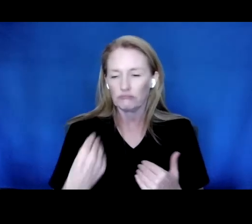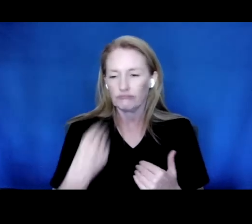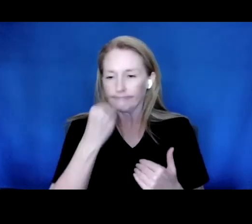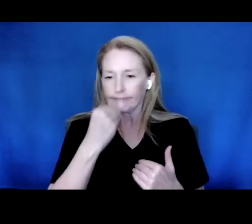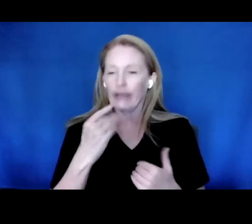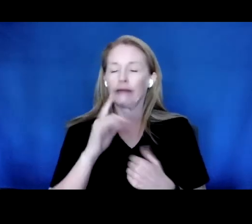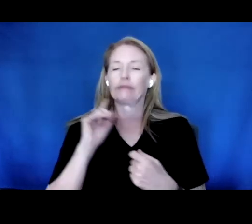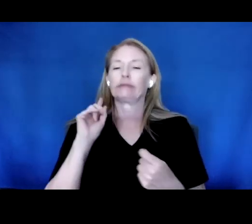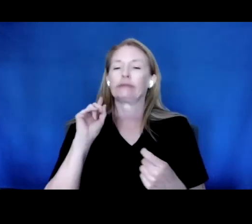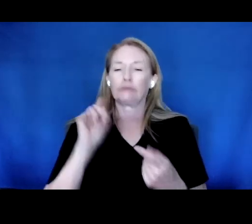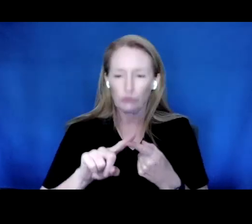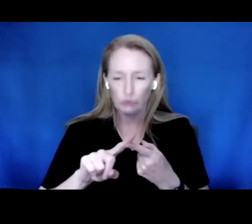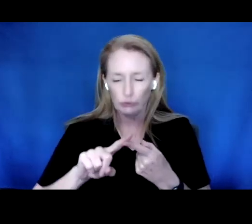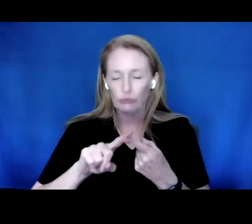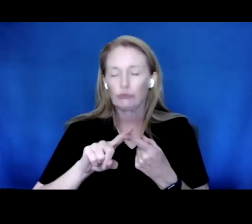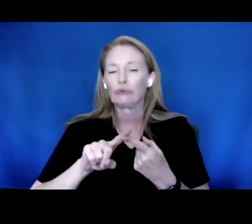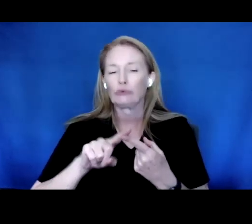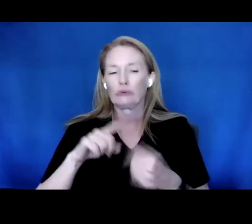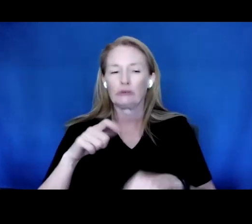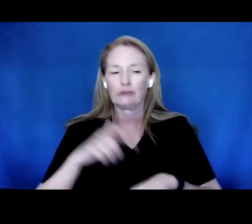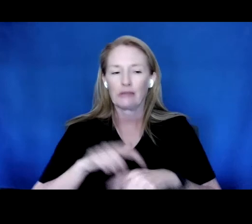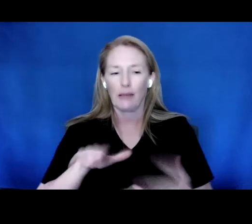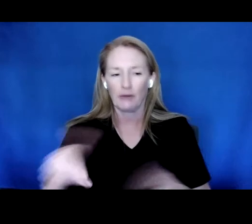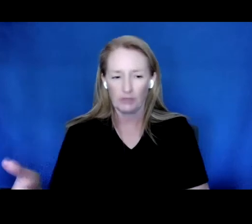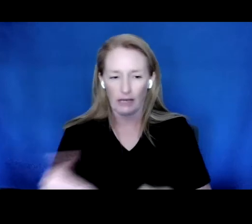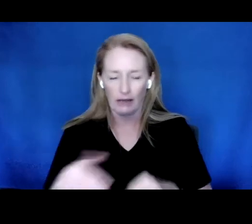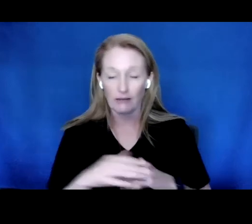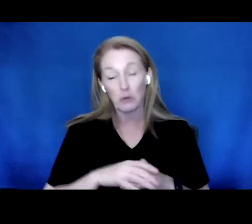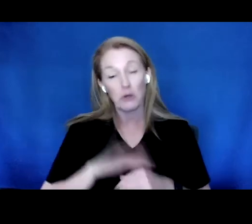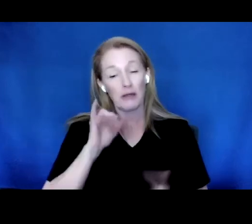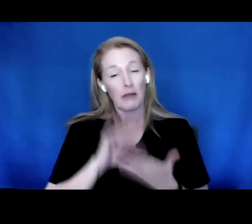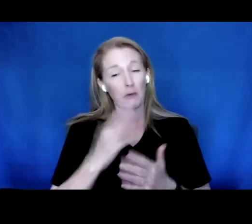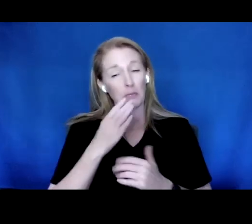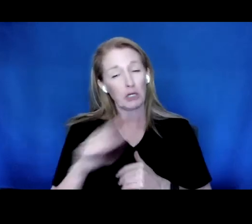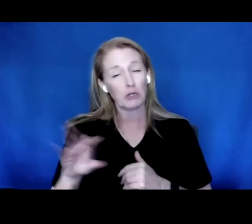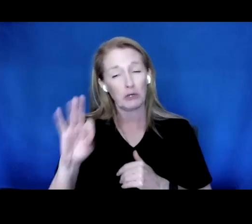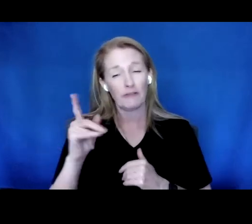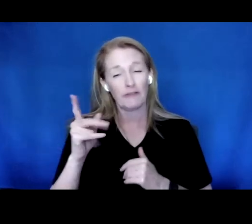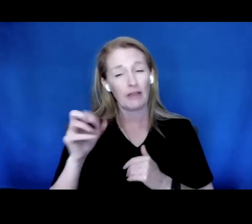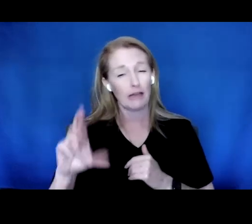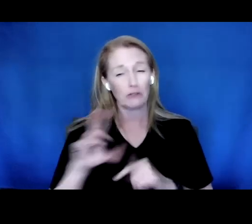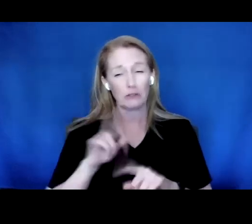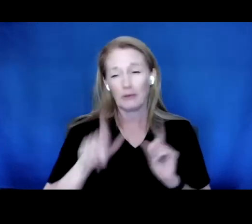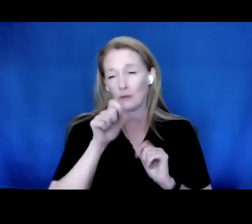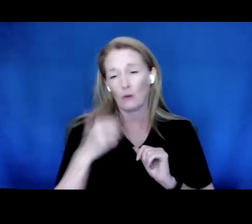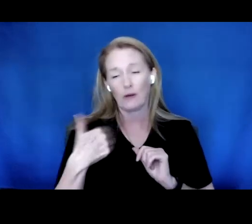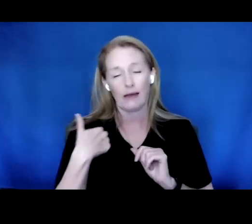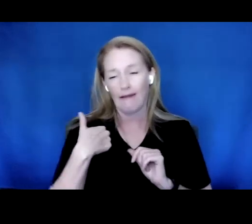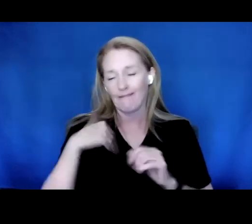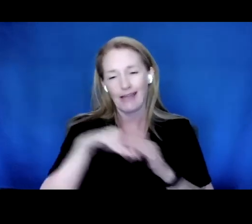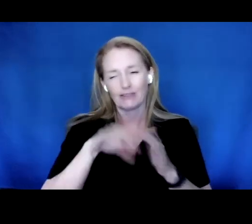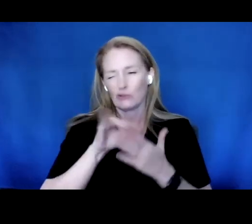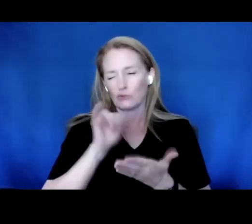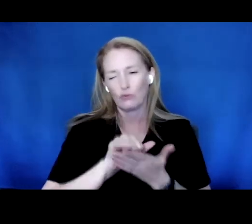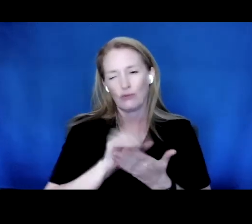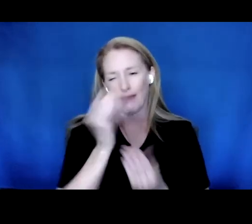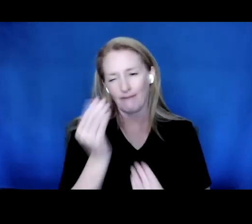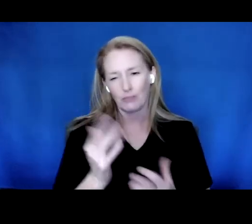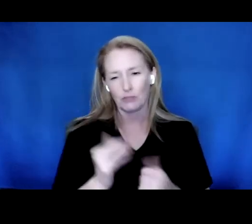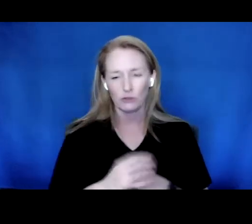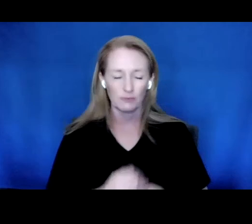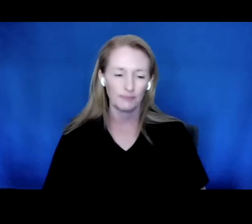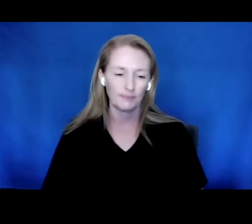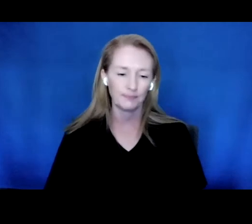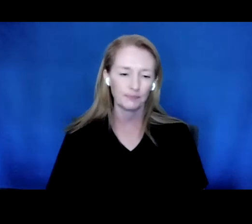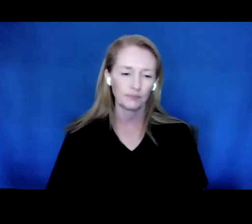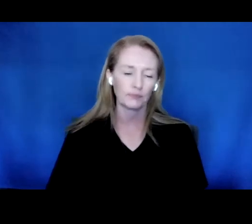into. Unfortunately, we did not have access to that data. And then one more question here